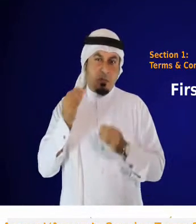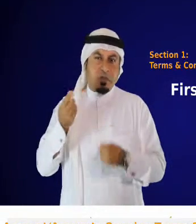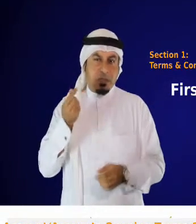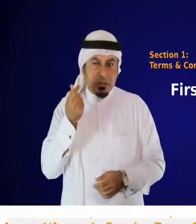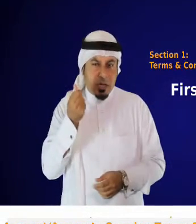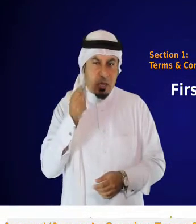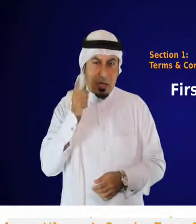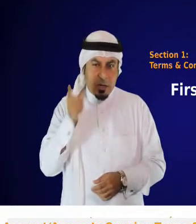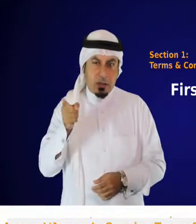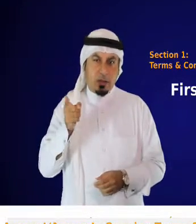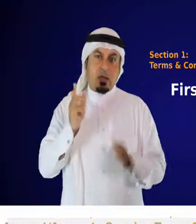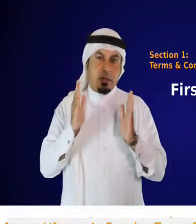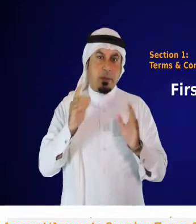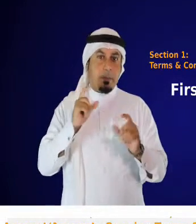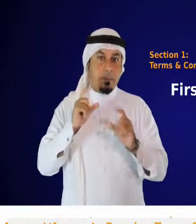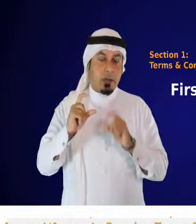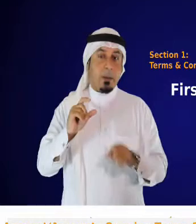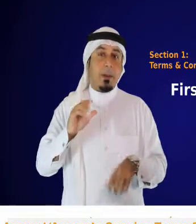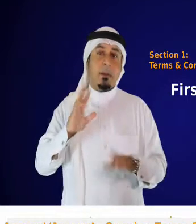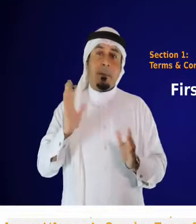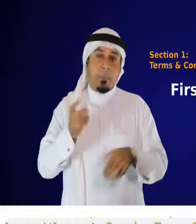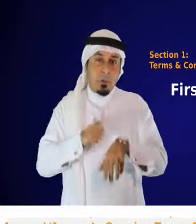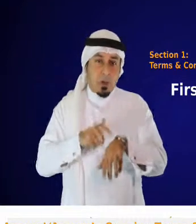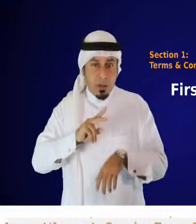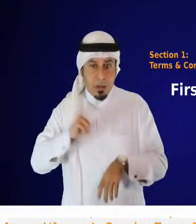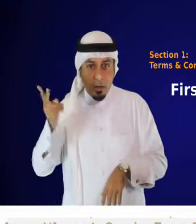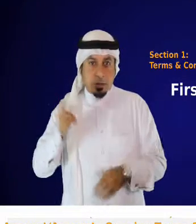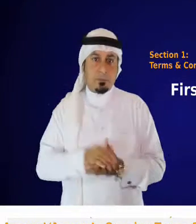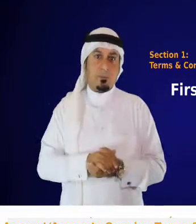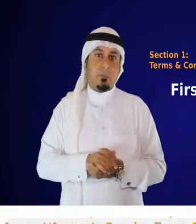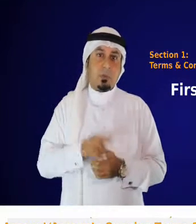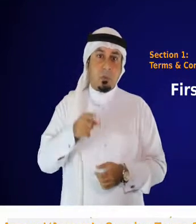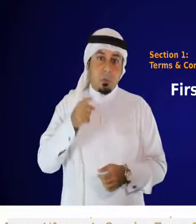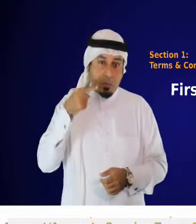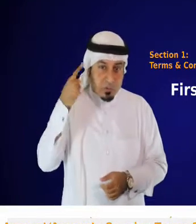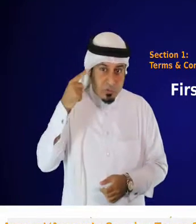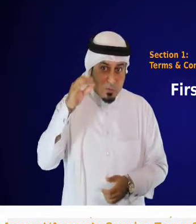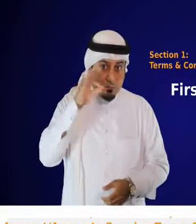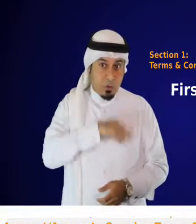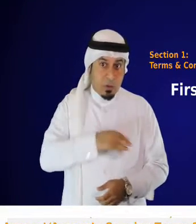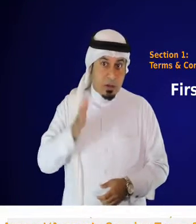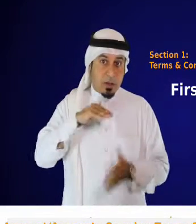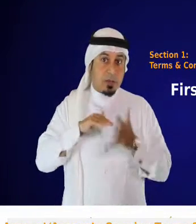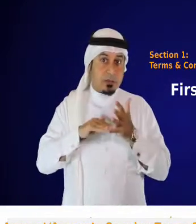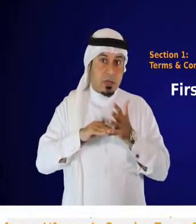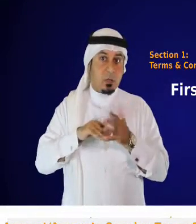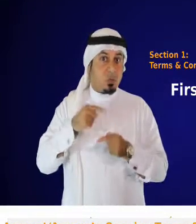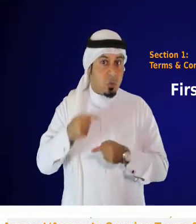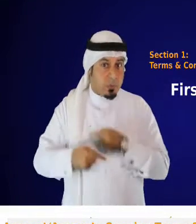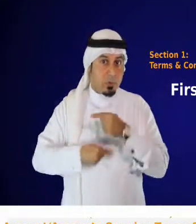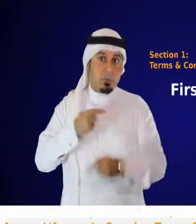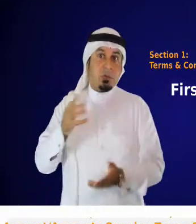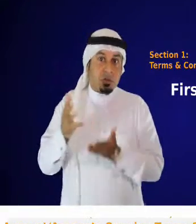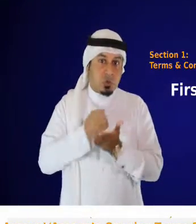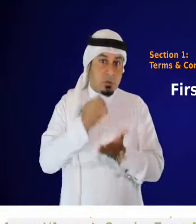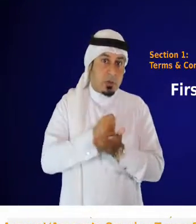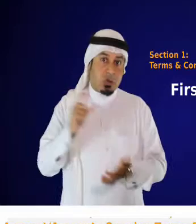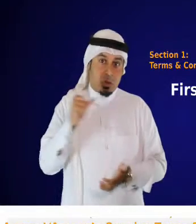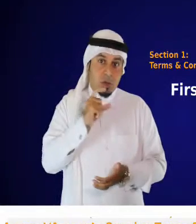shall be calculated daily and compounded monthly. The bank has the full right at any time, with notice to customer by appropriate